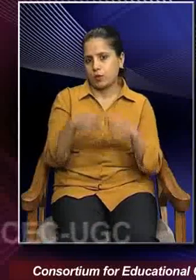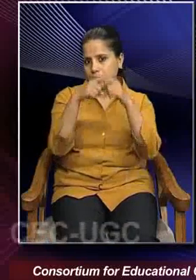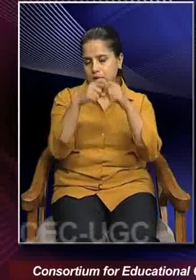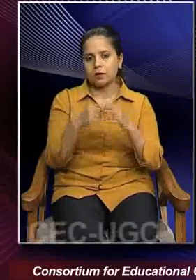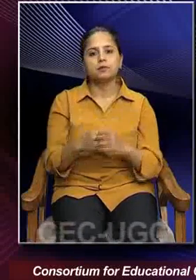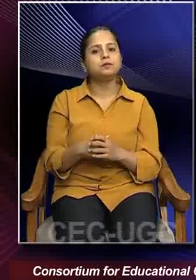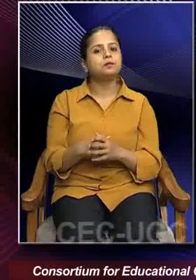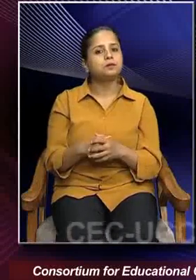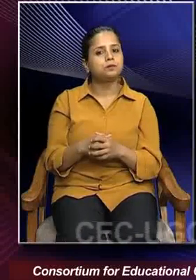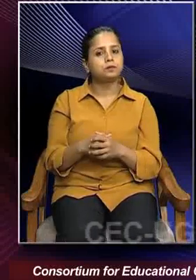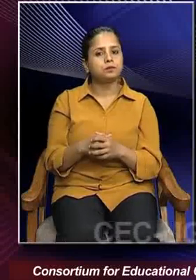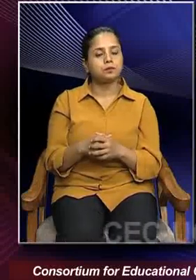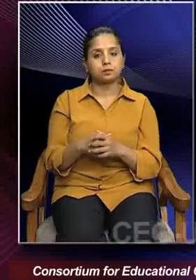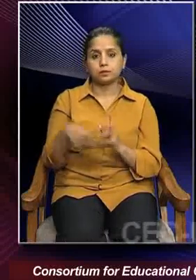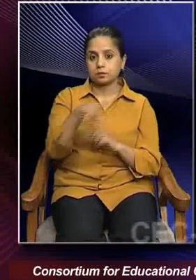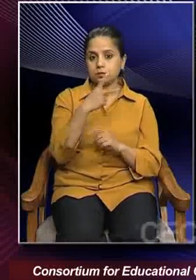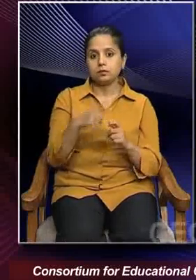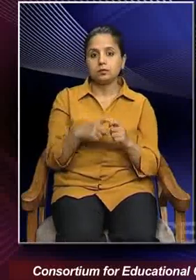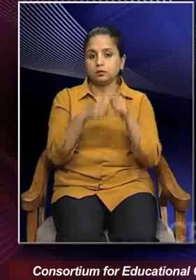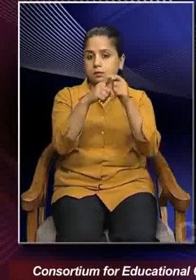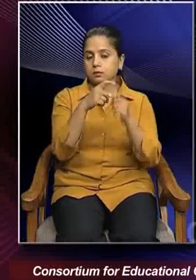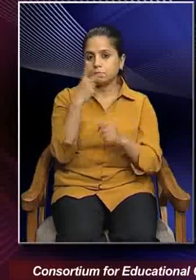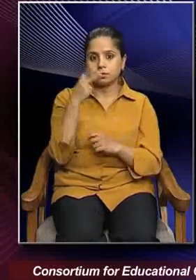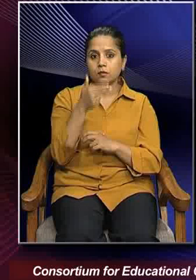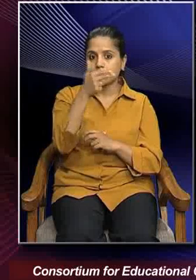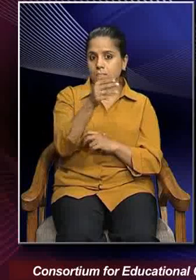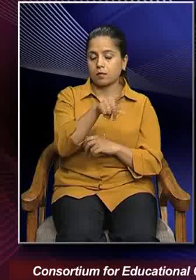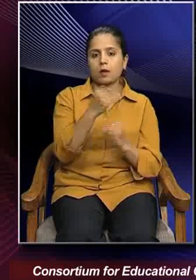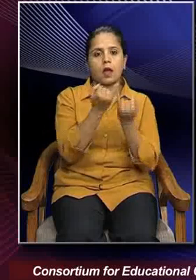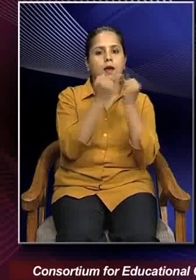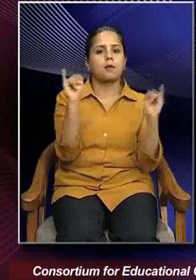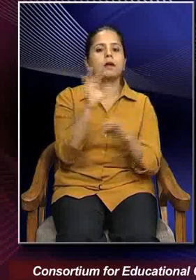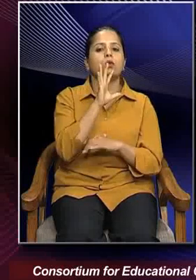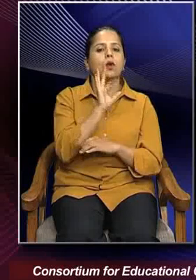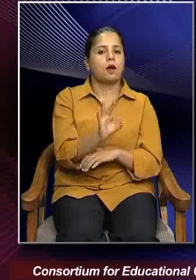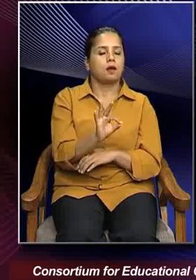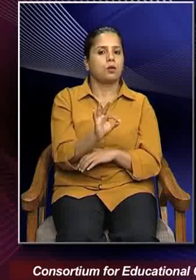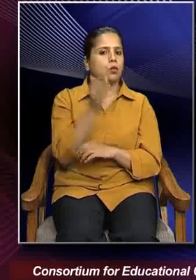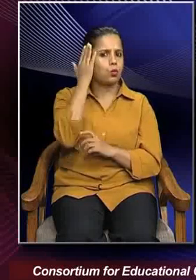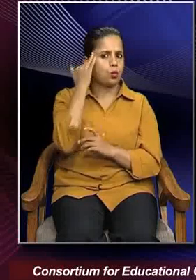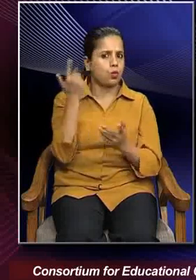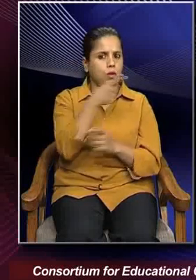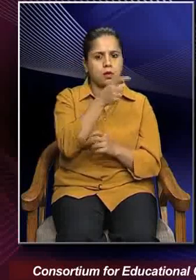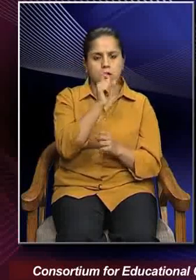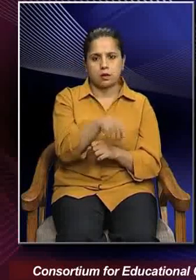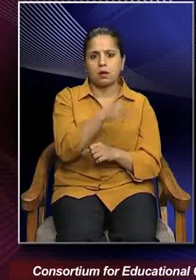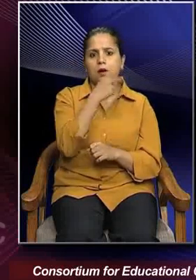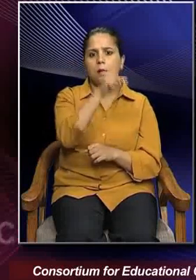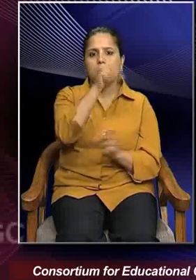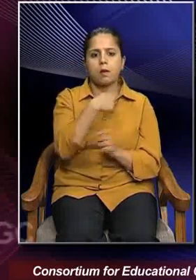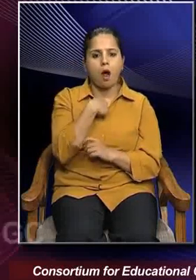Fine. It is called an independent reality because it can be